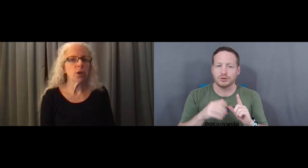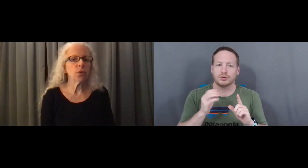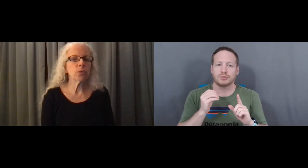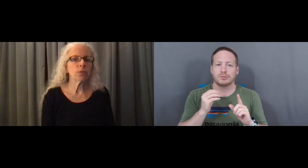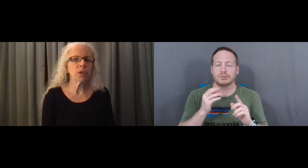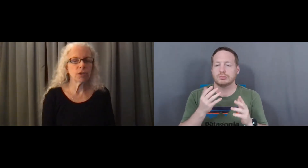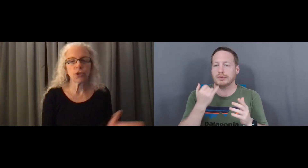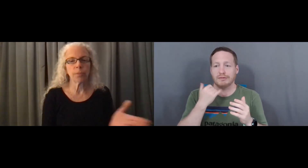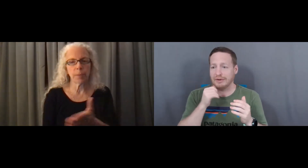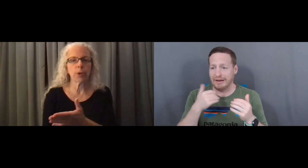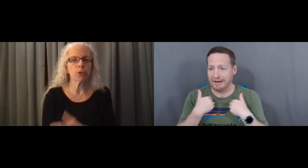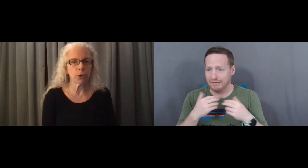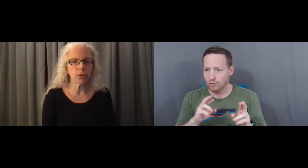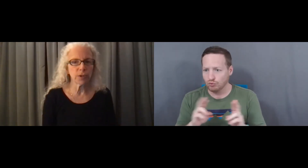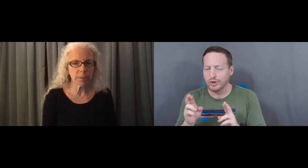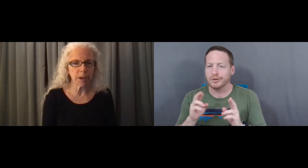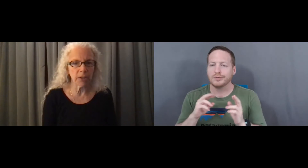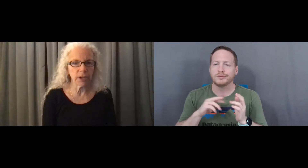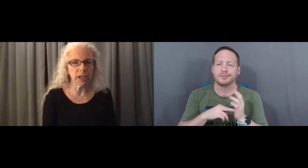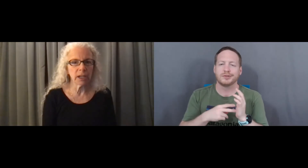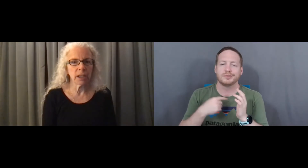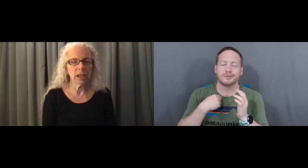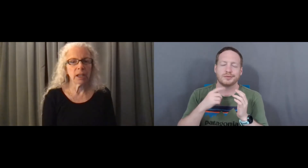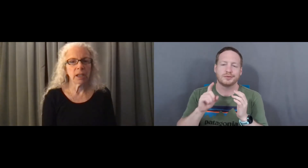know there are certain people whose terms are expiring.